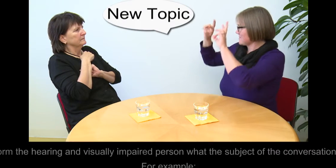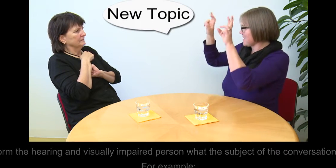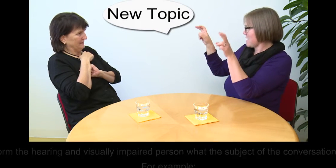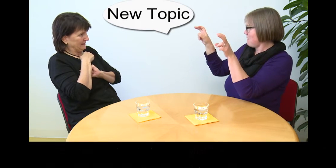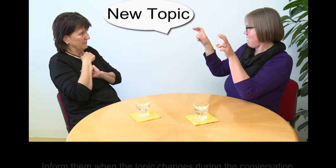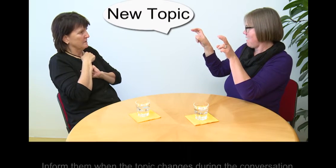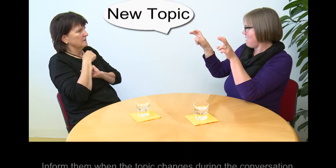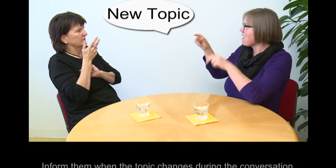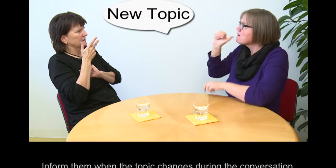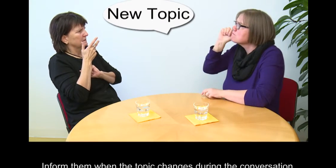do about it?